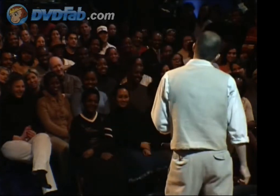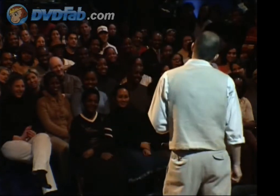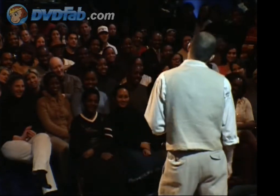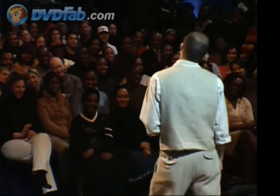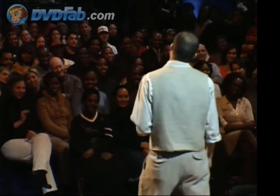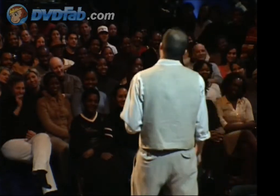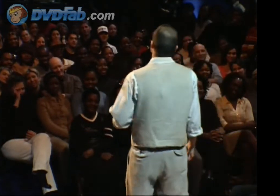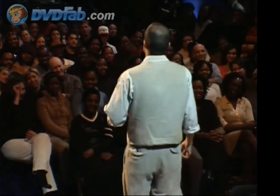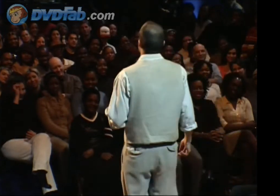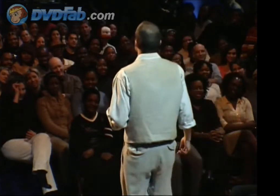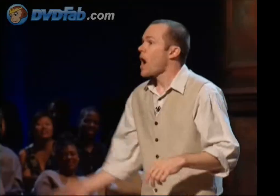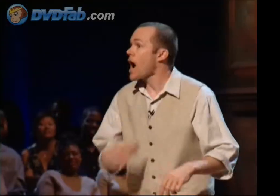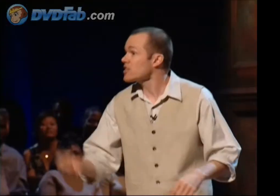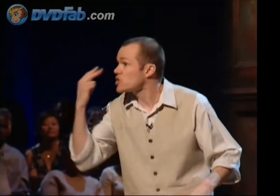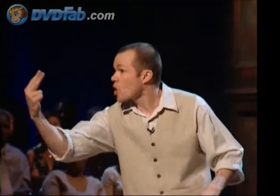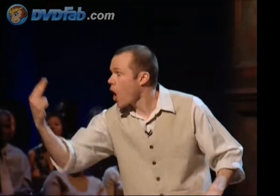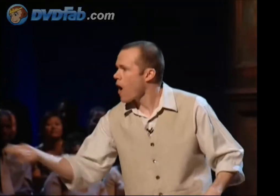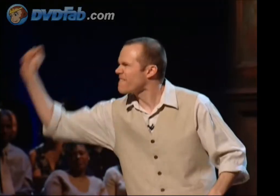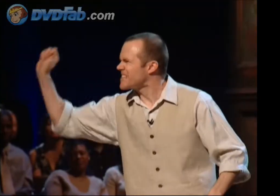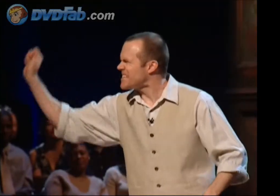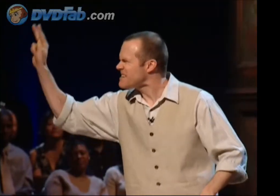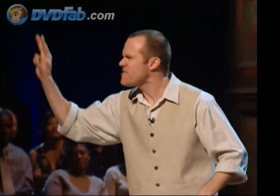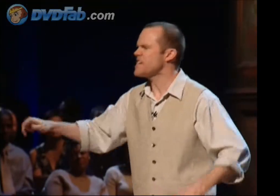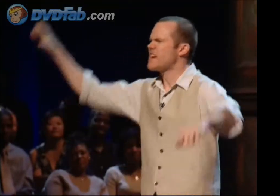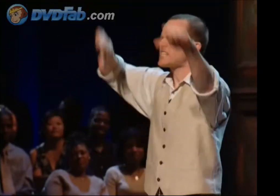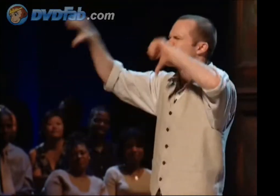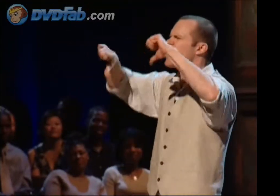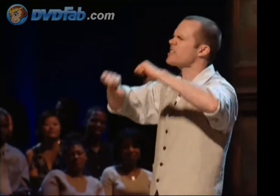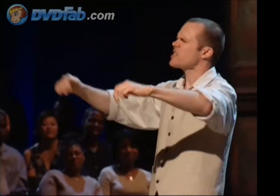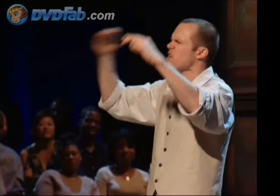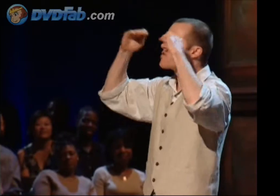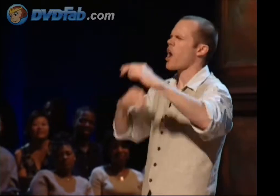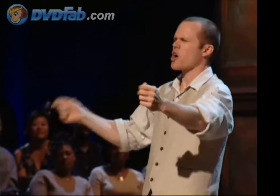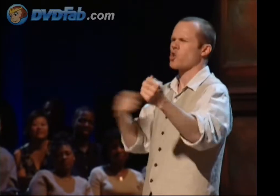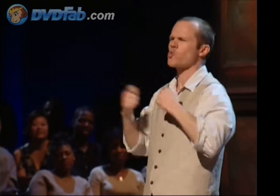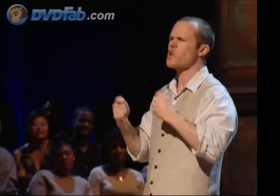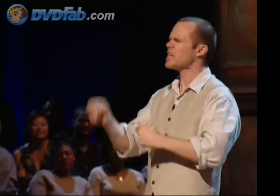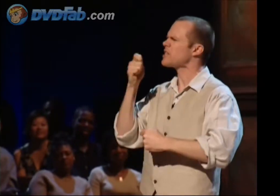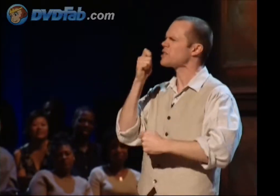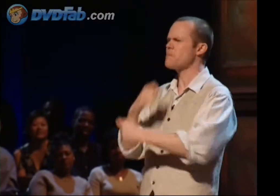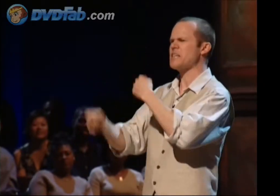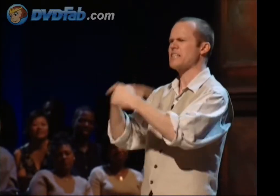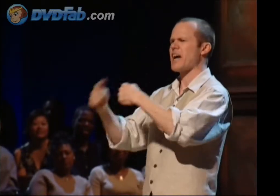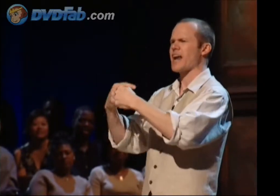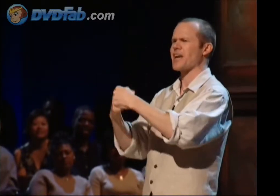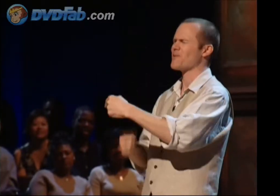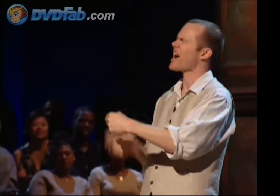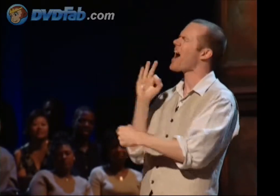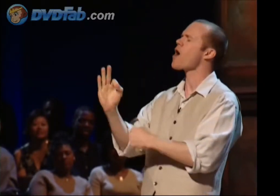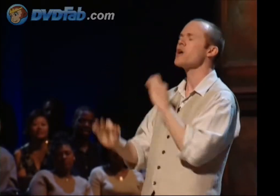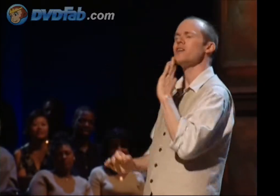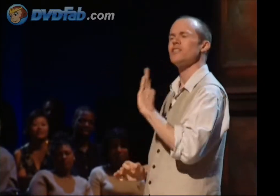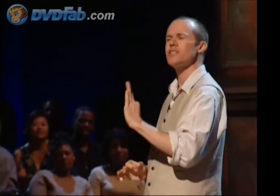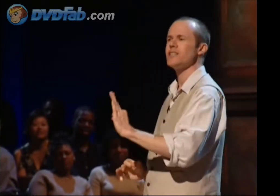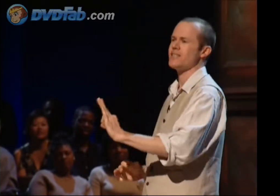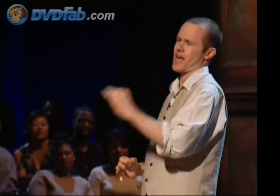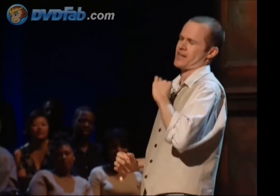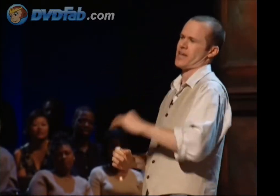And poems like, "I saw on the TV that scientists have taught a gorilla to speak sign language. Outstanding.